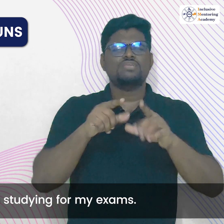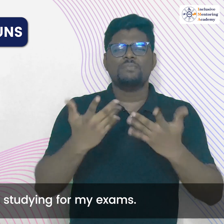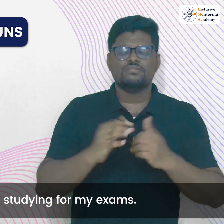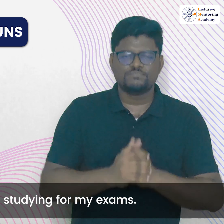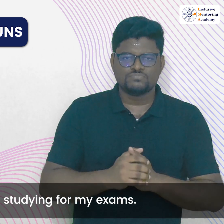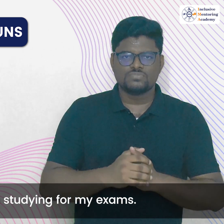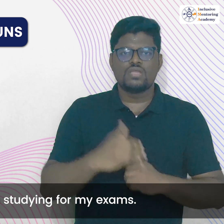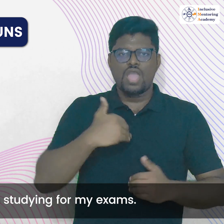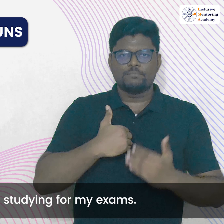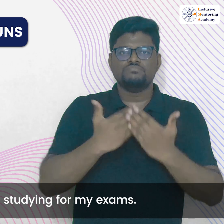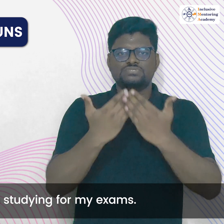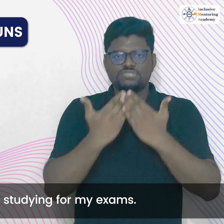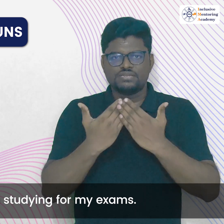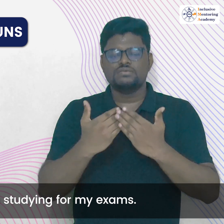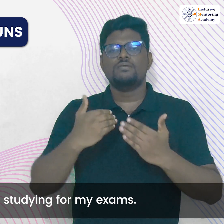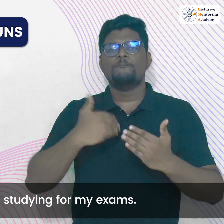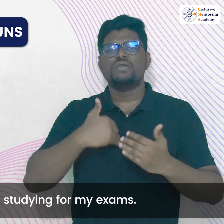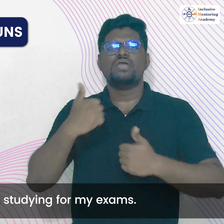Example: I am studying for my exams.